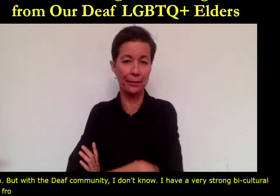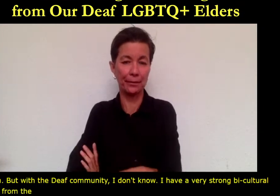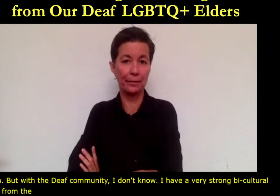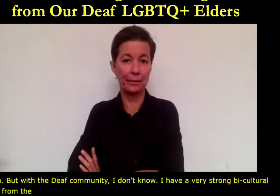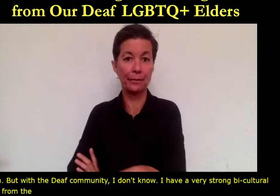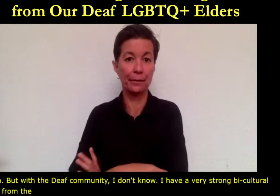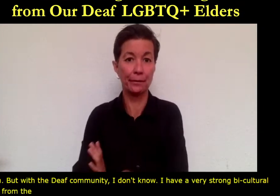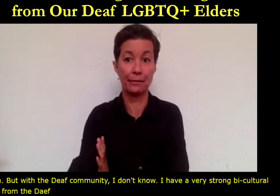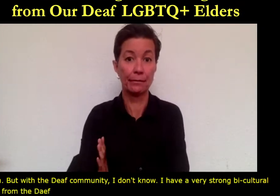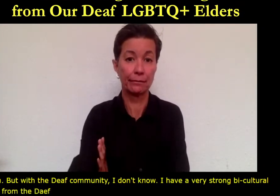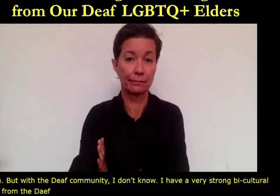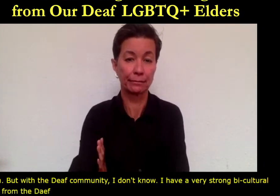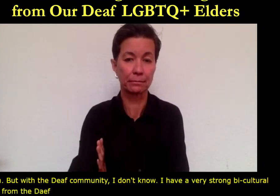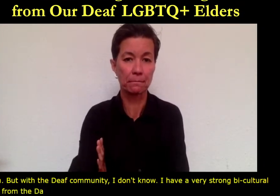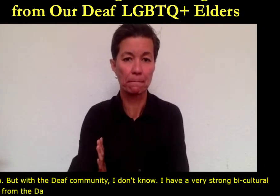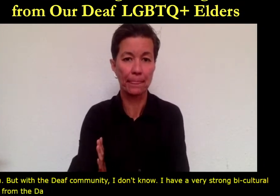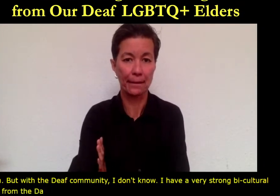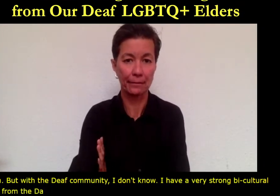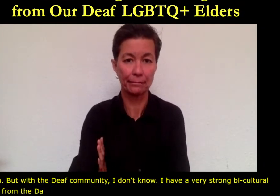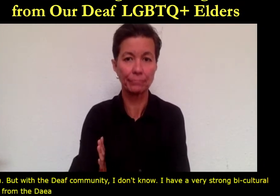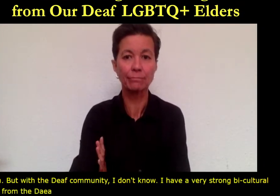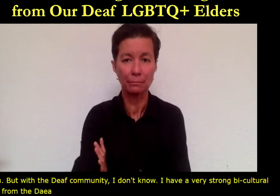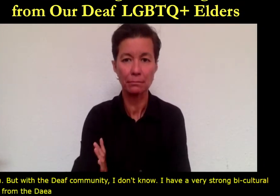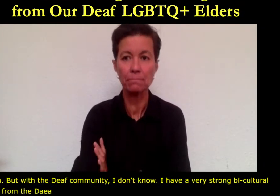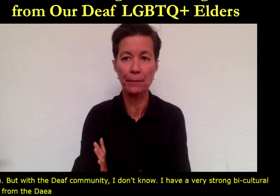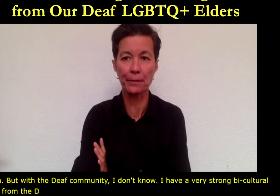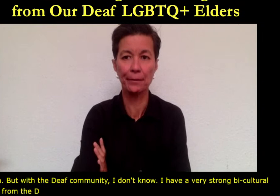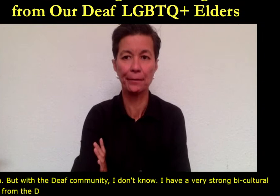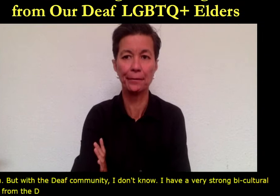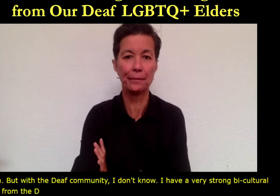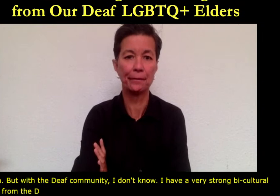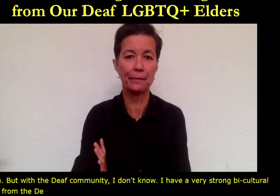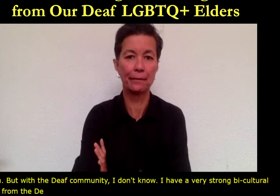Okay. So, Jack, are we good, then? We're all good. Good.